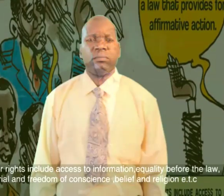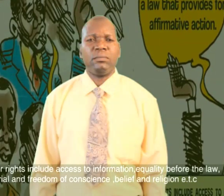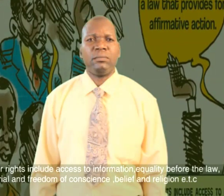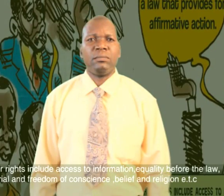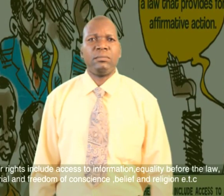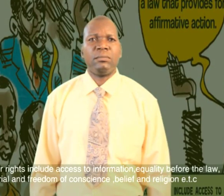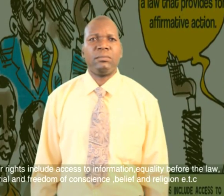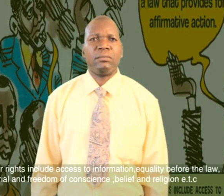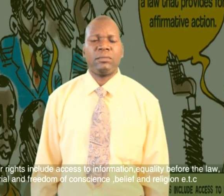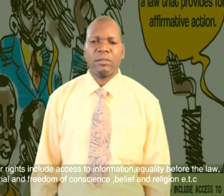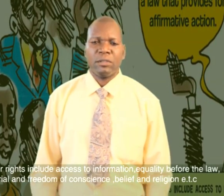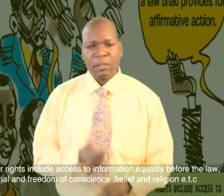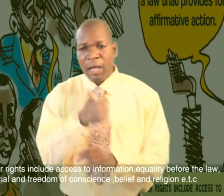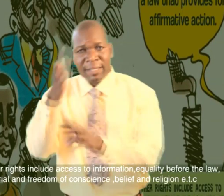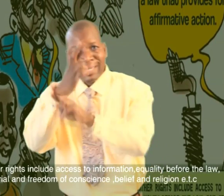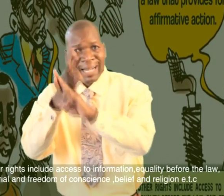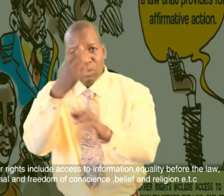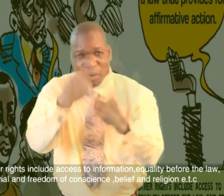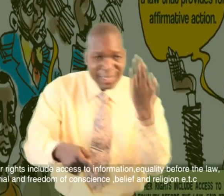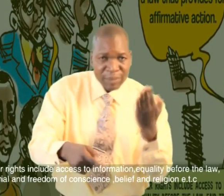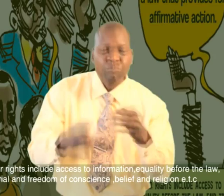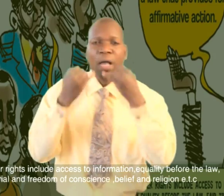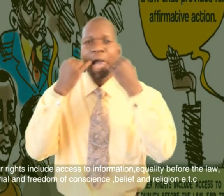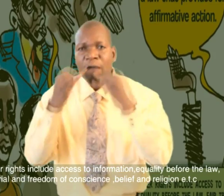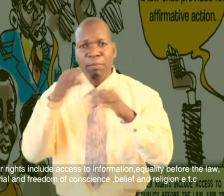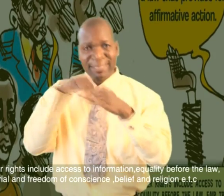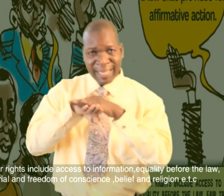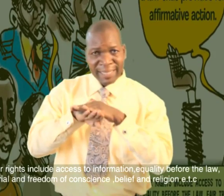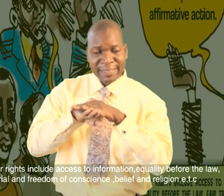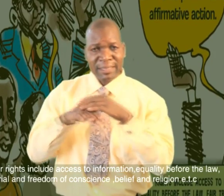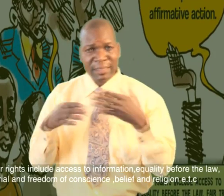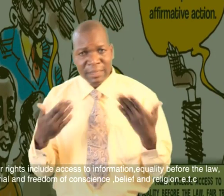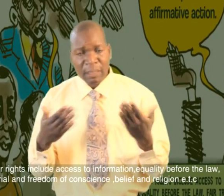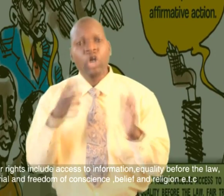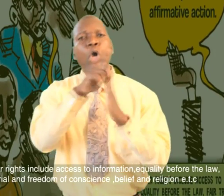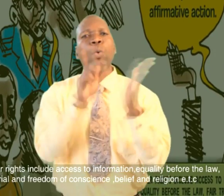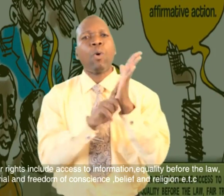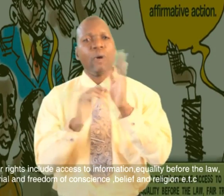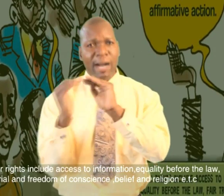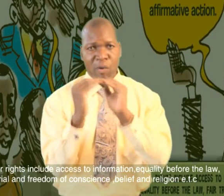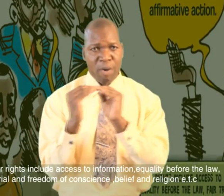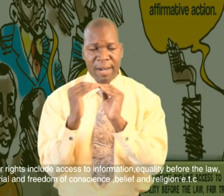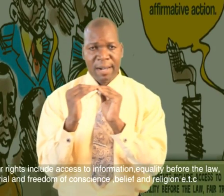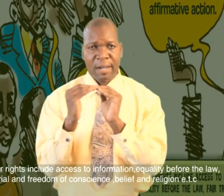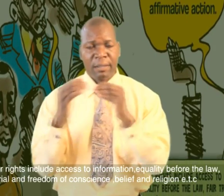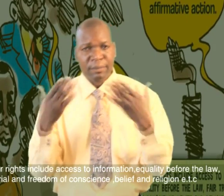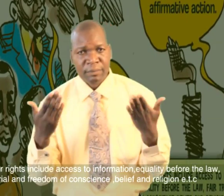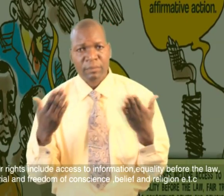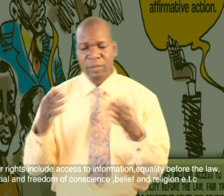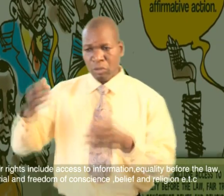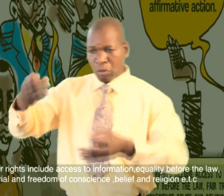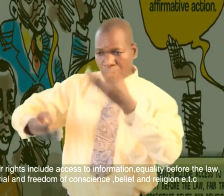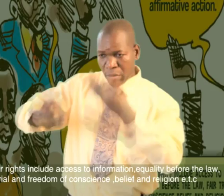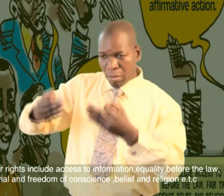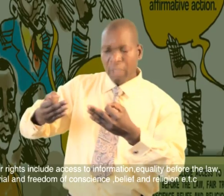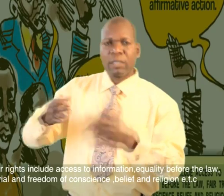Other rights include access to information, equality before the law, fair trial, and freedom of conscience, belief, and